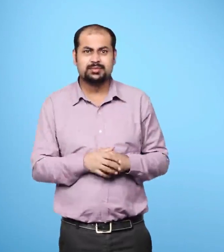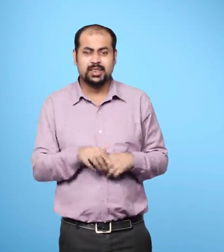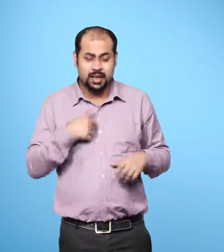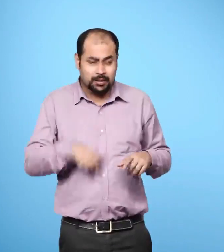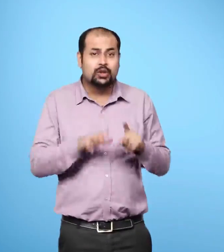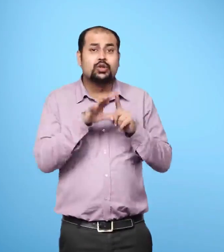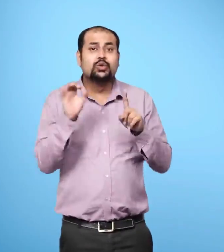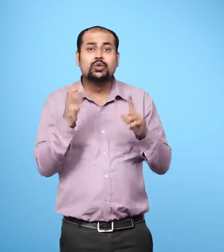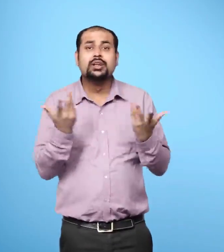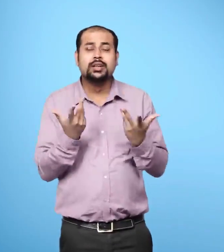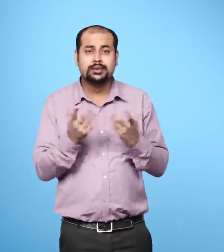We make teams.